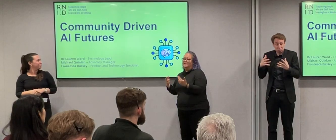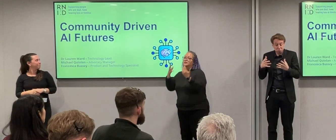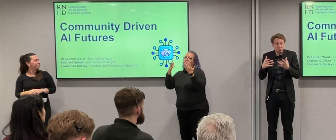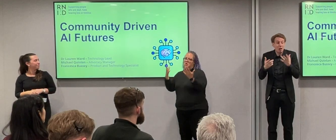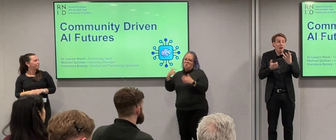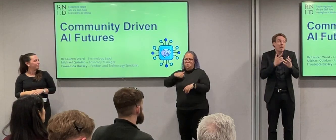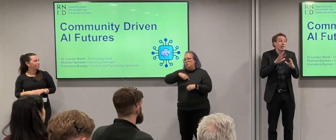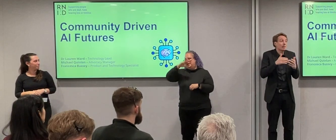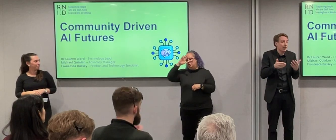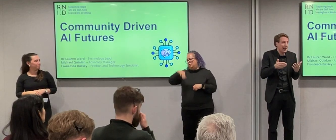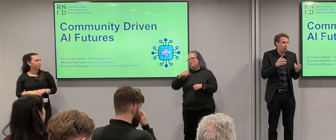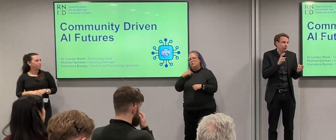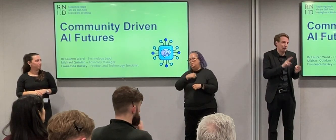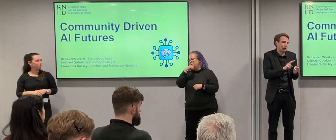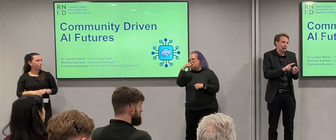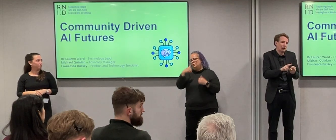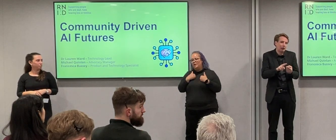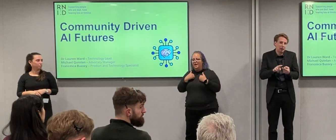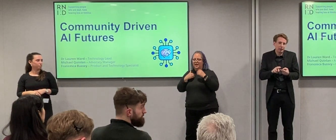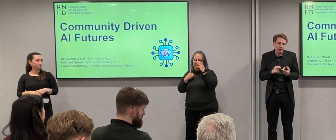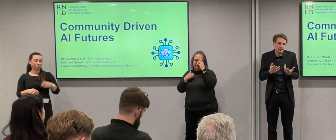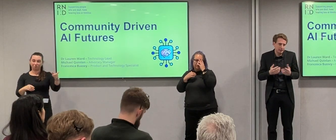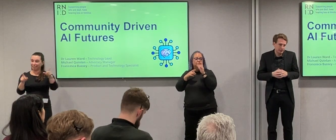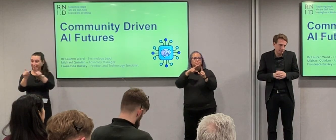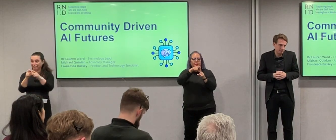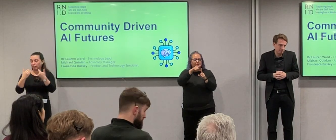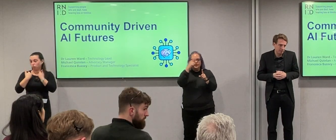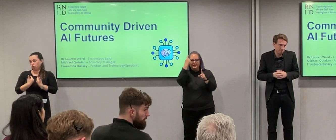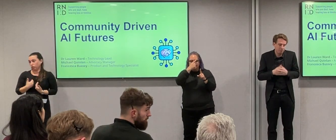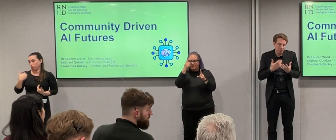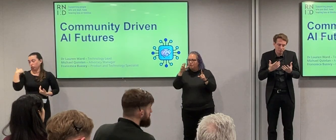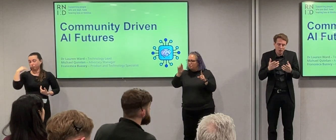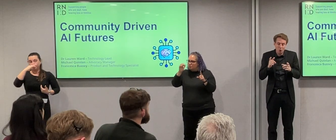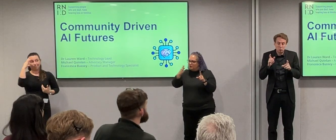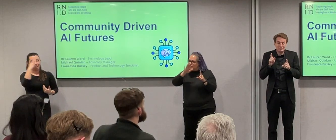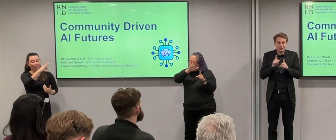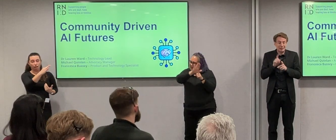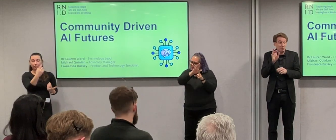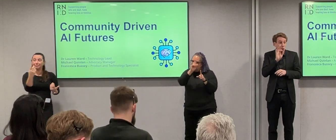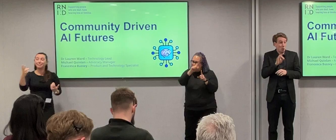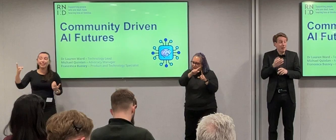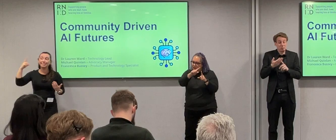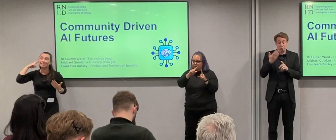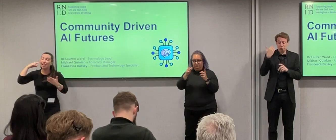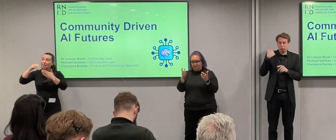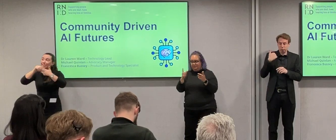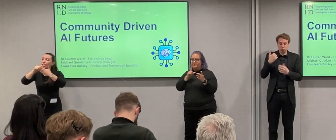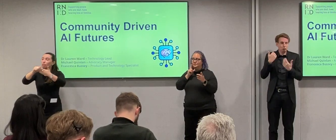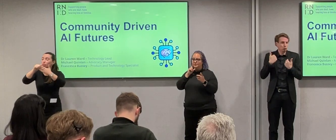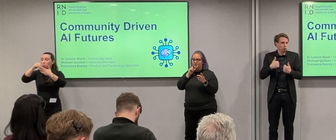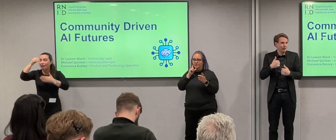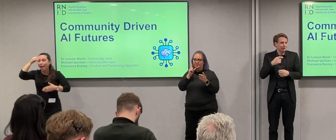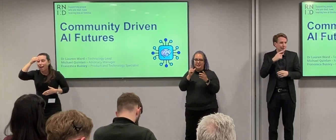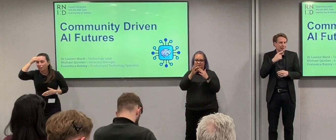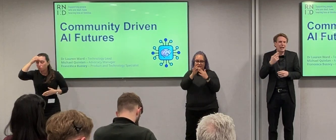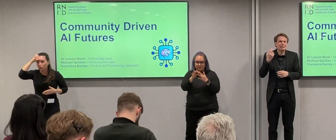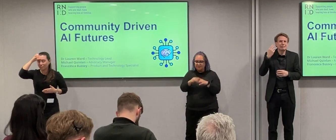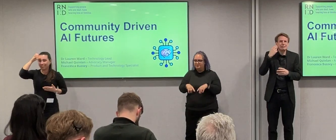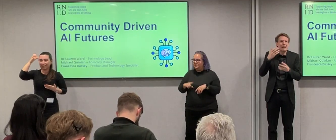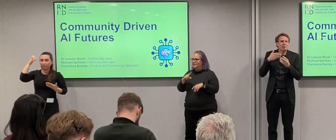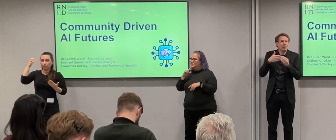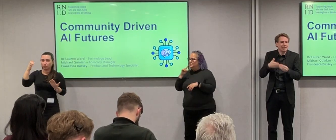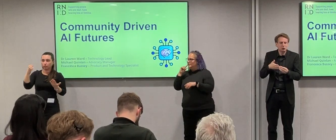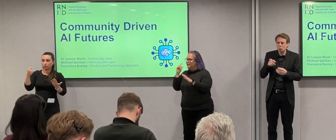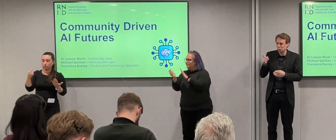don't have that, to Rich's question, that deaf leadership and expertise isn't going to necessarily